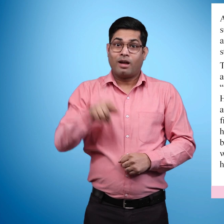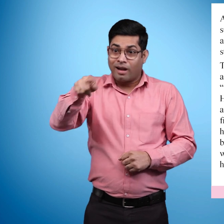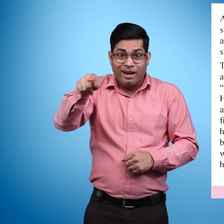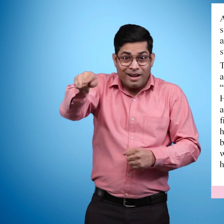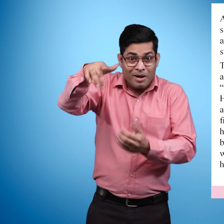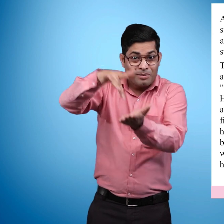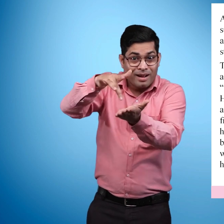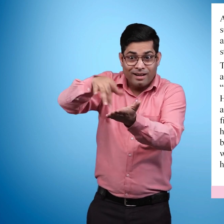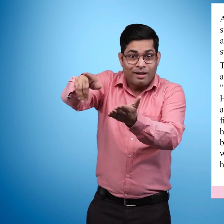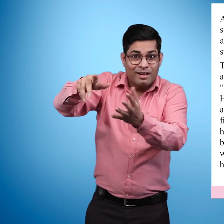They roam there freely.